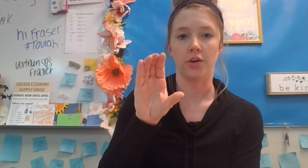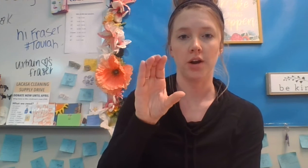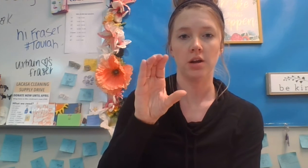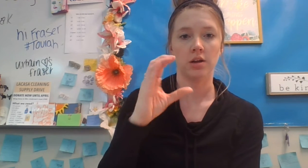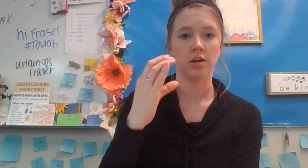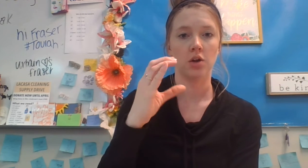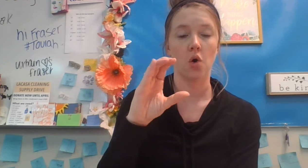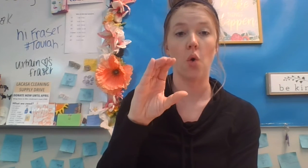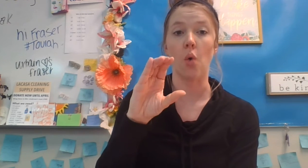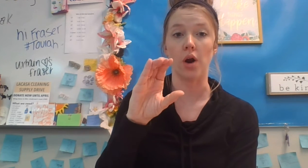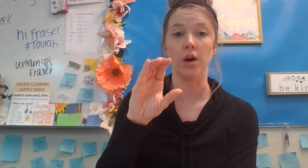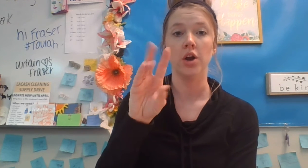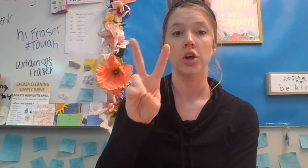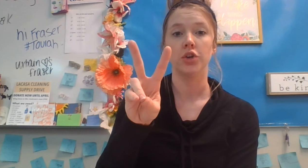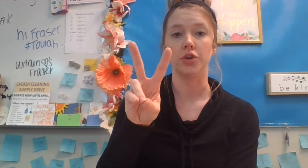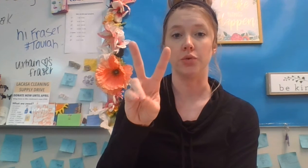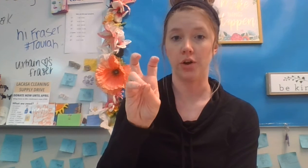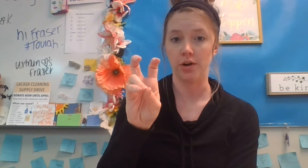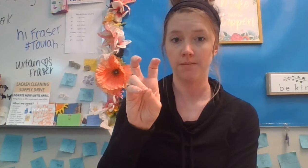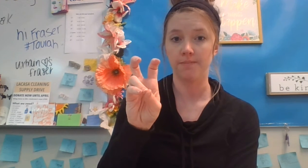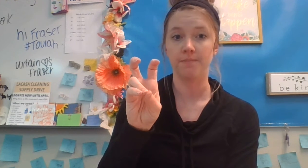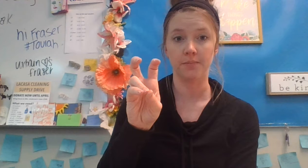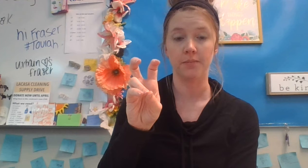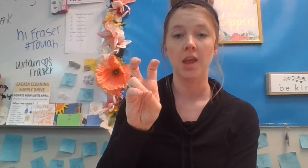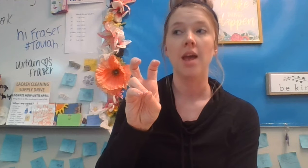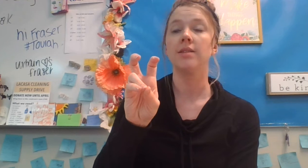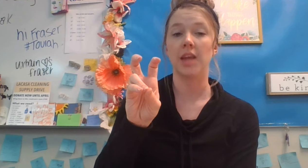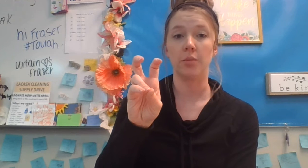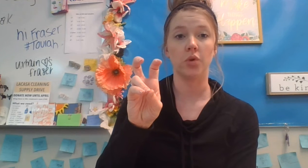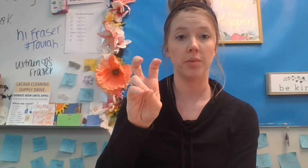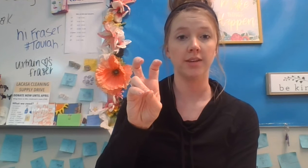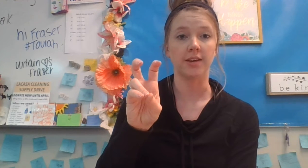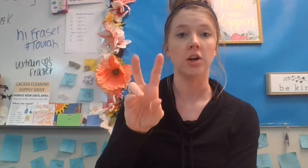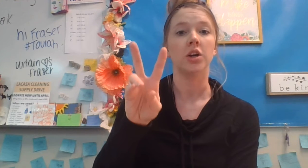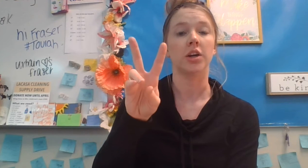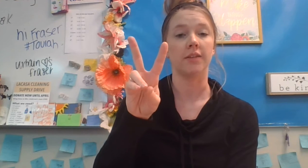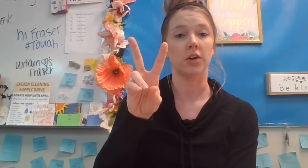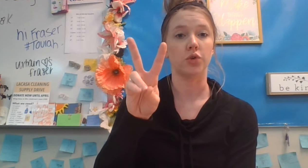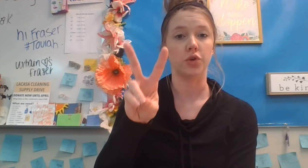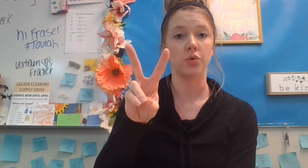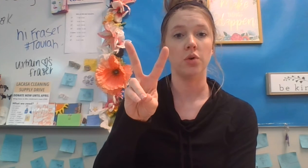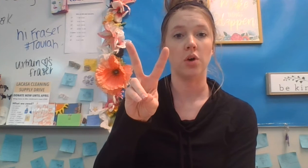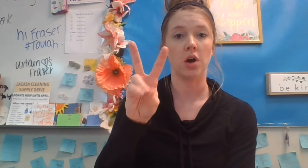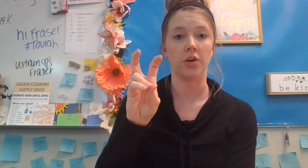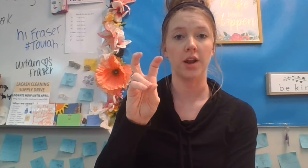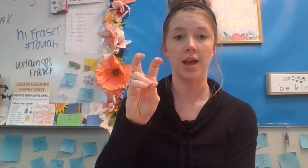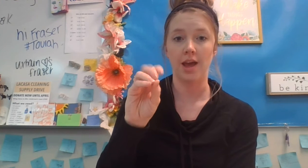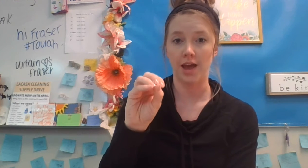200 or 200. Same rule applies here. You're going to have to go